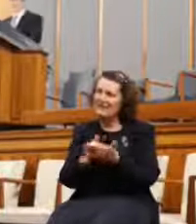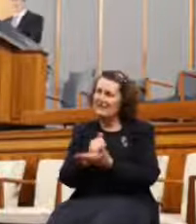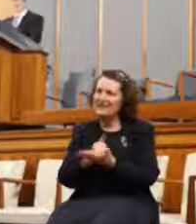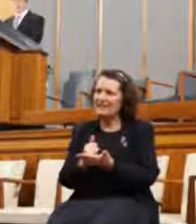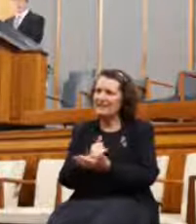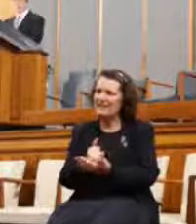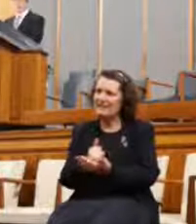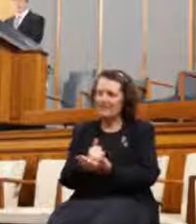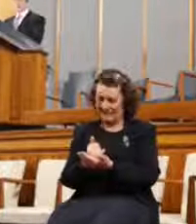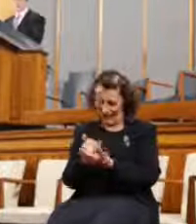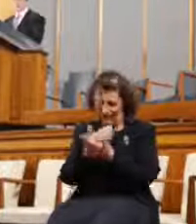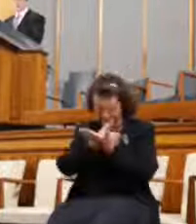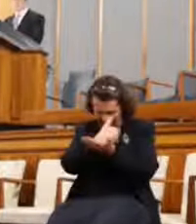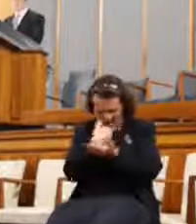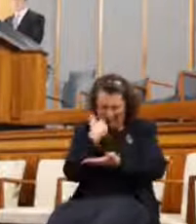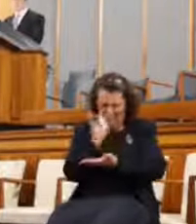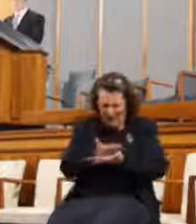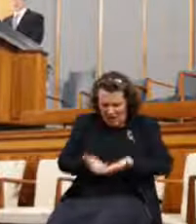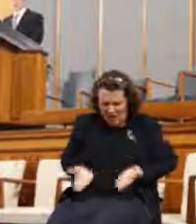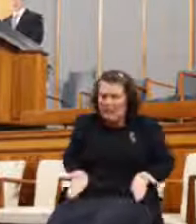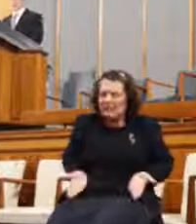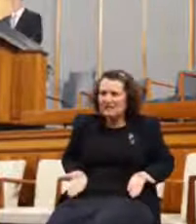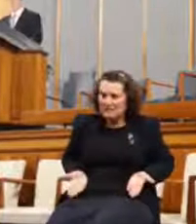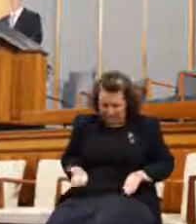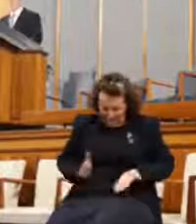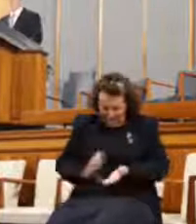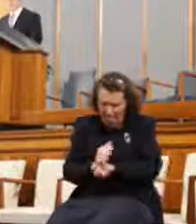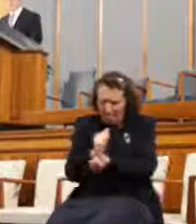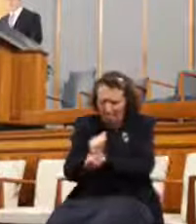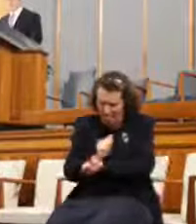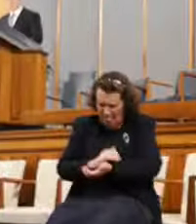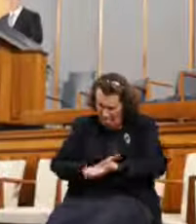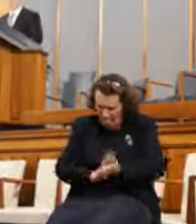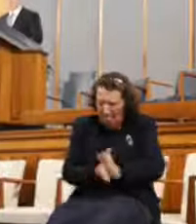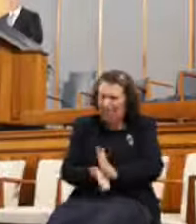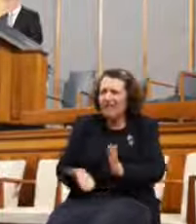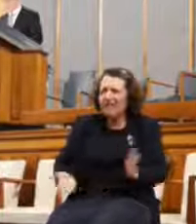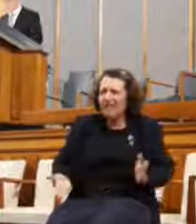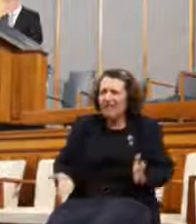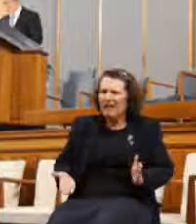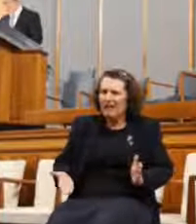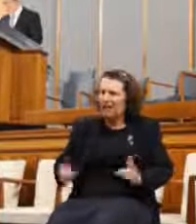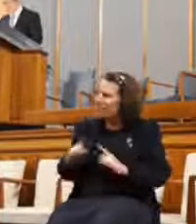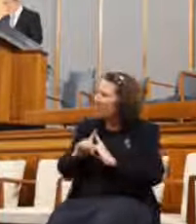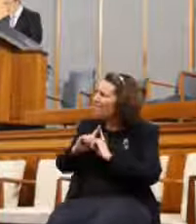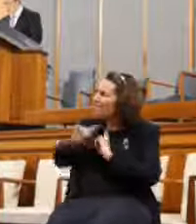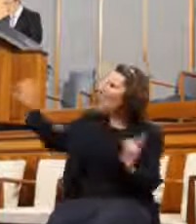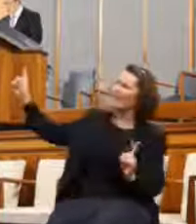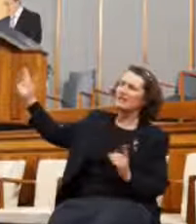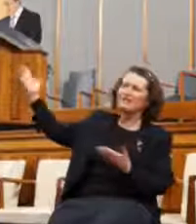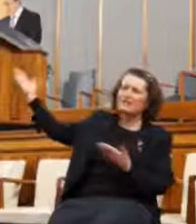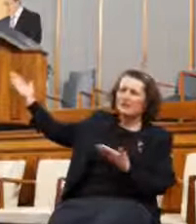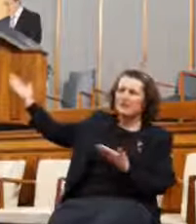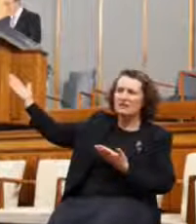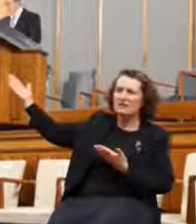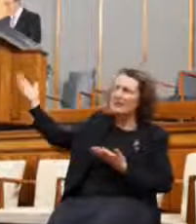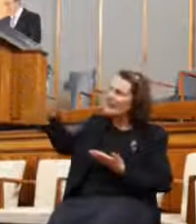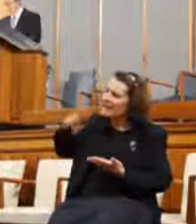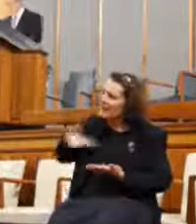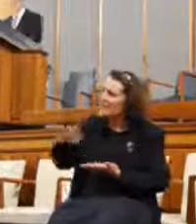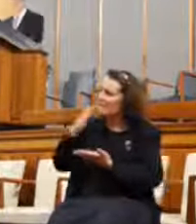it's everywhere in us. We're defiled and we're cut off from God and we need His